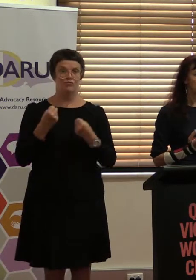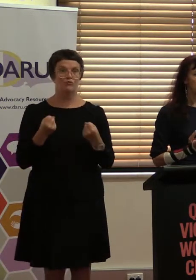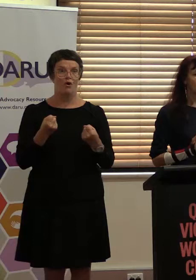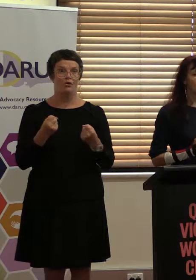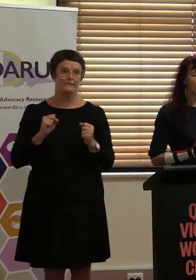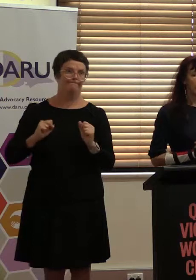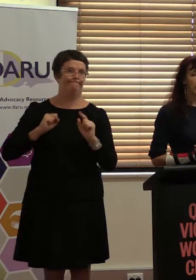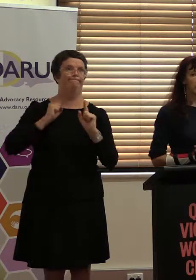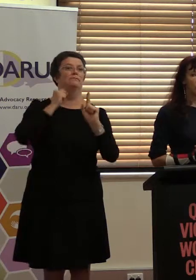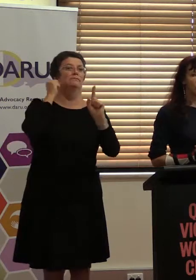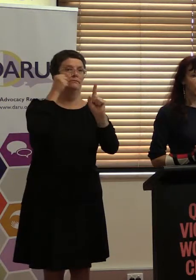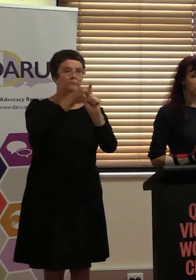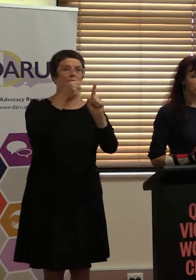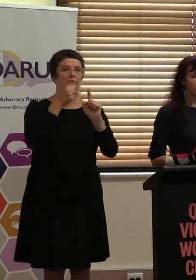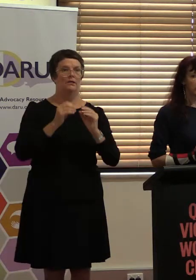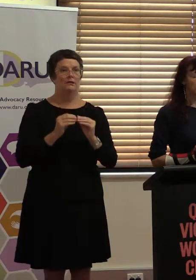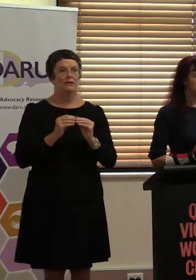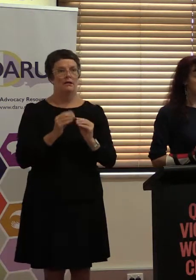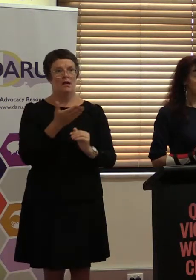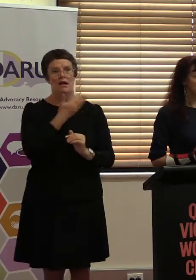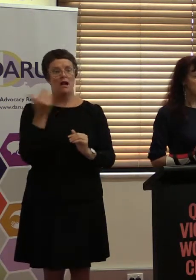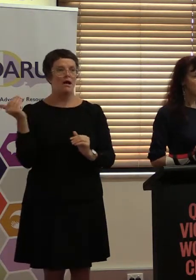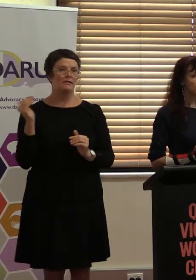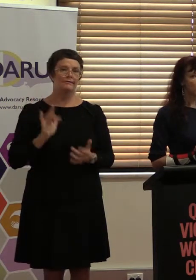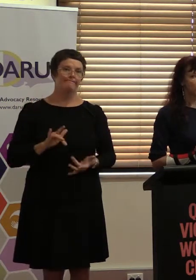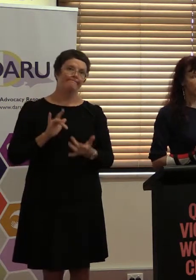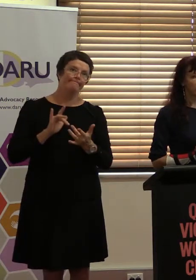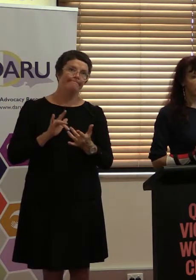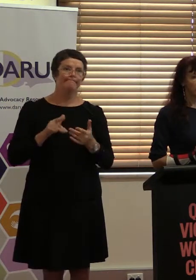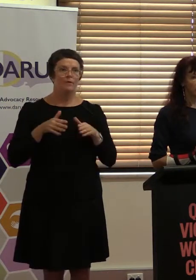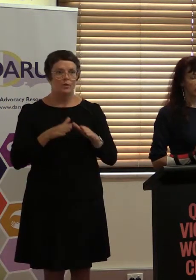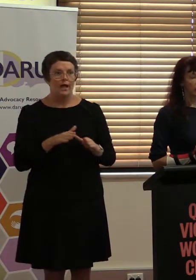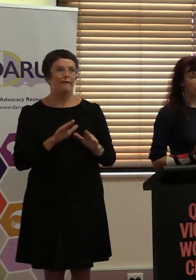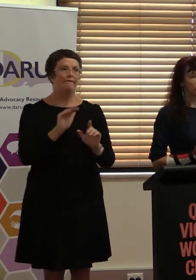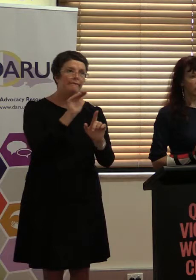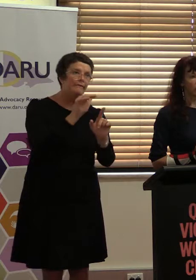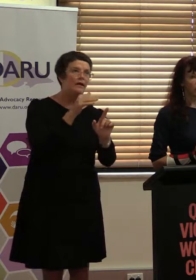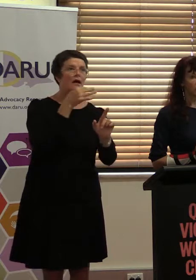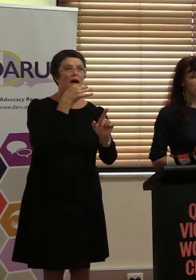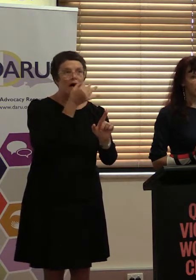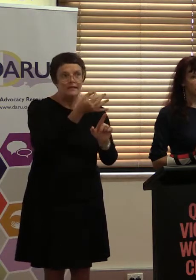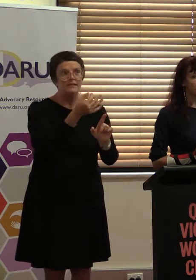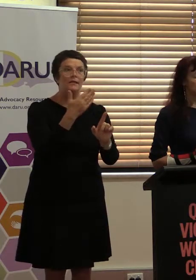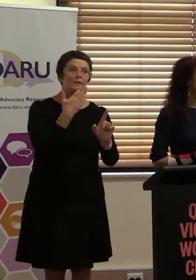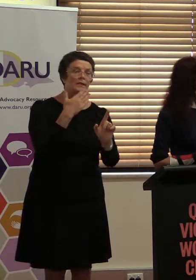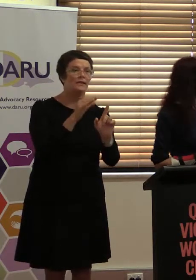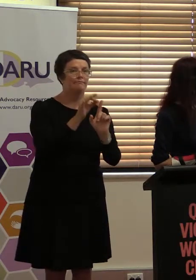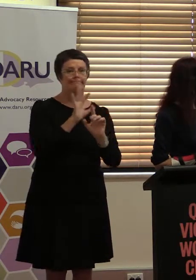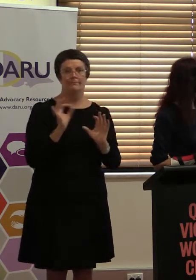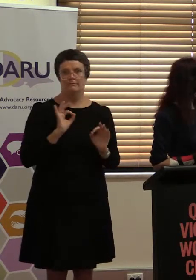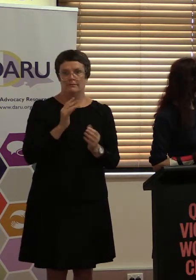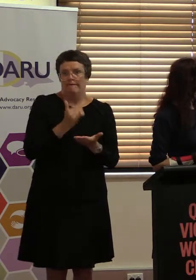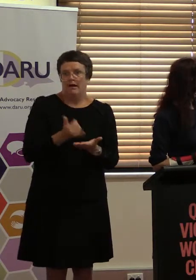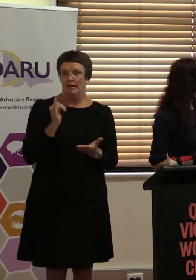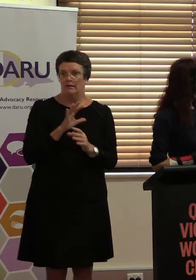reasonable dialogue has not worked, and it's been decades now and it's not working, and I don't think our kids can afford to wait much